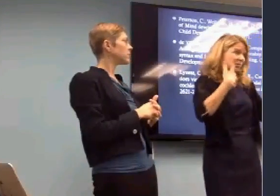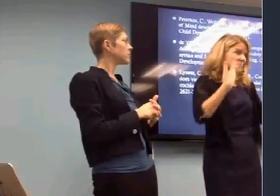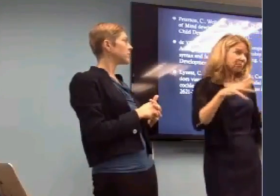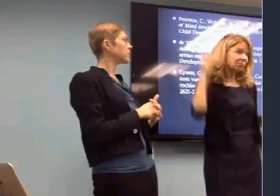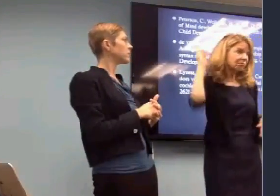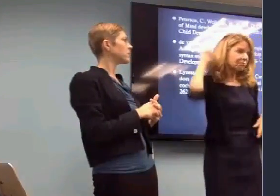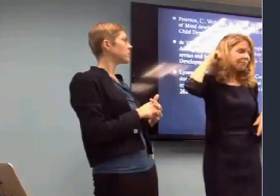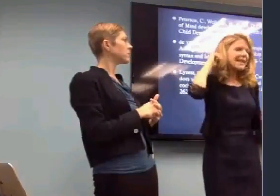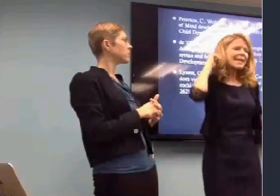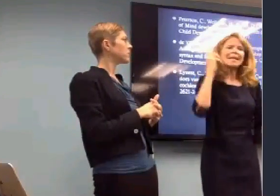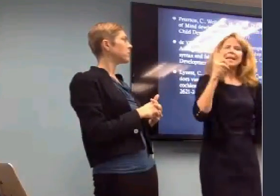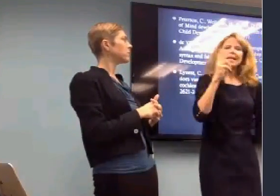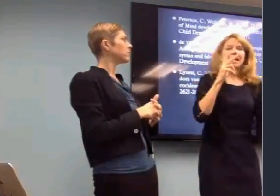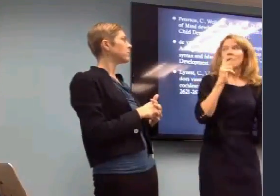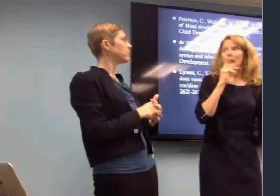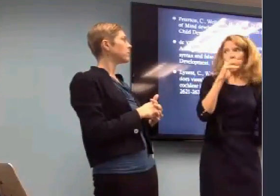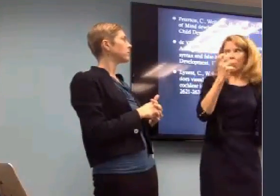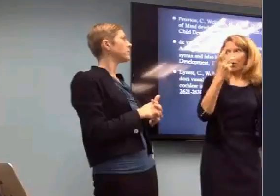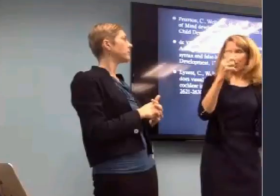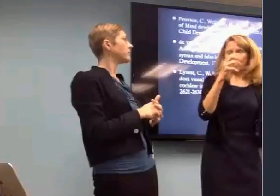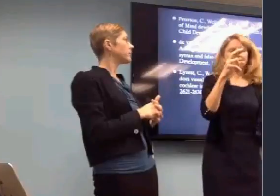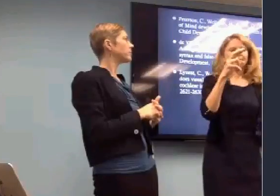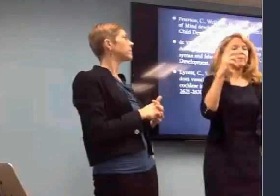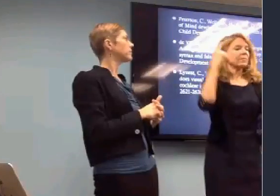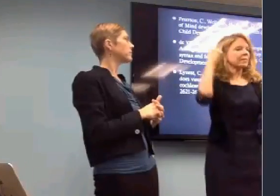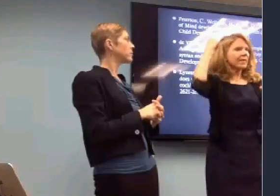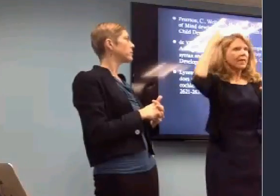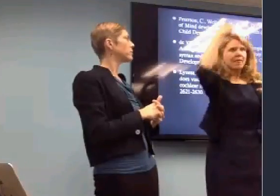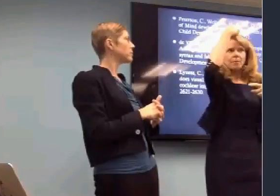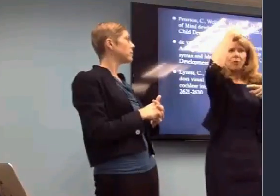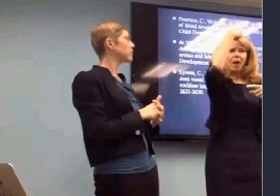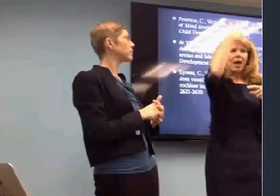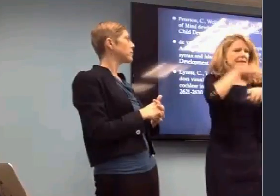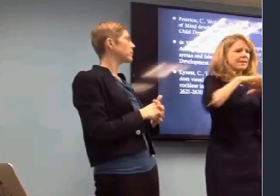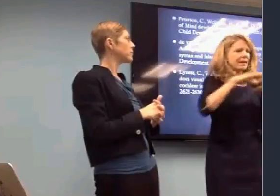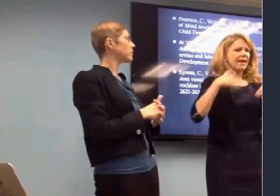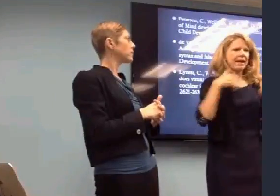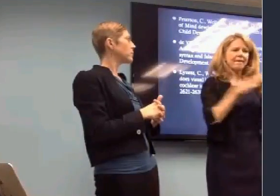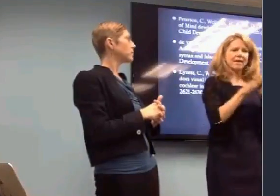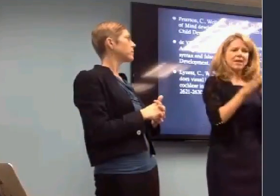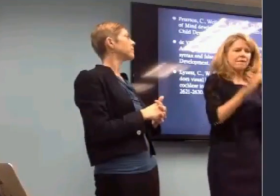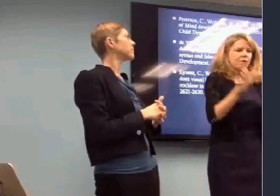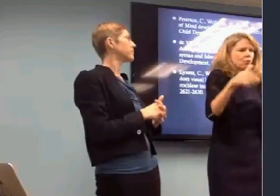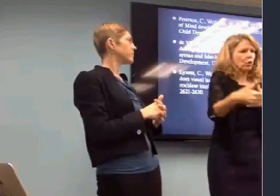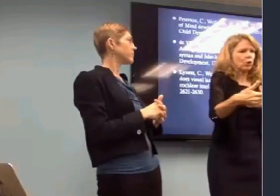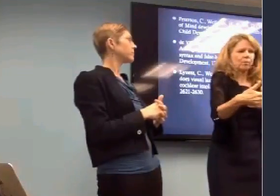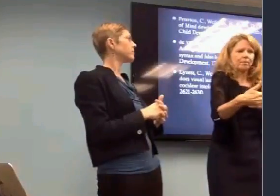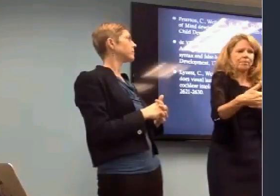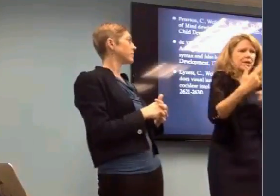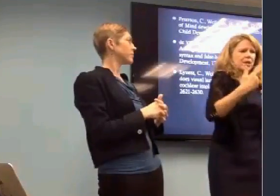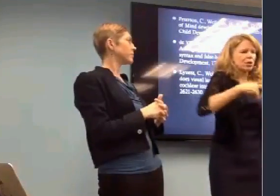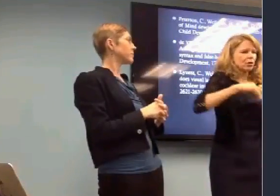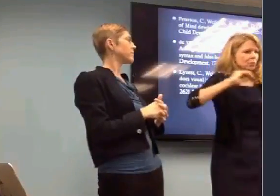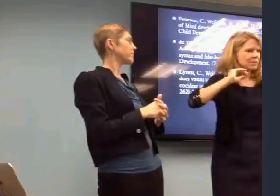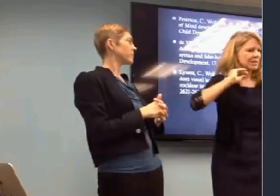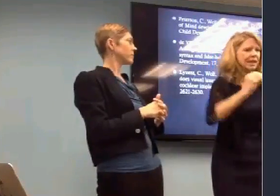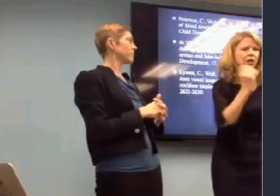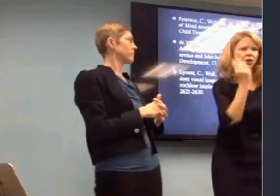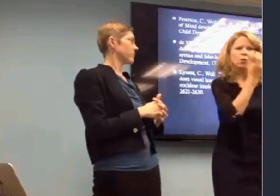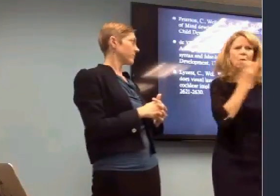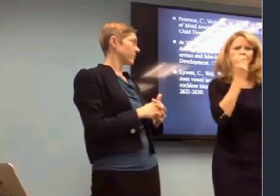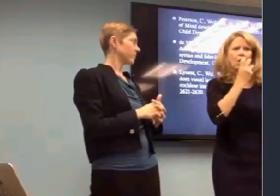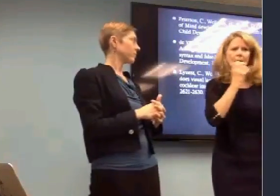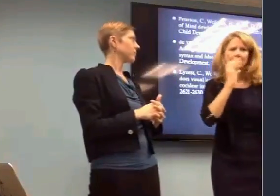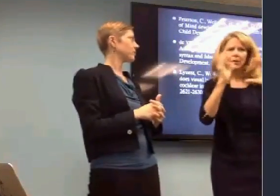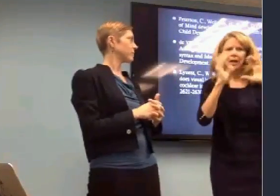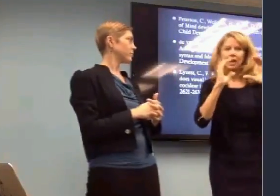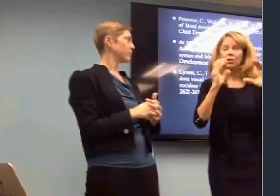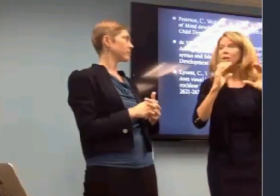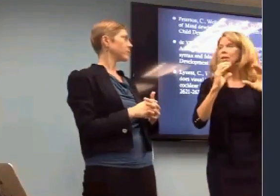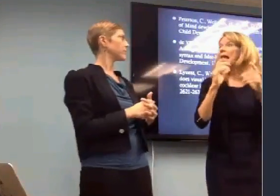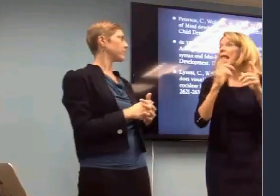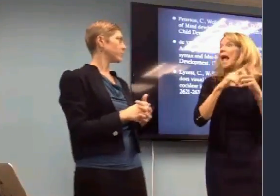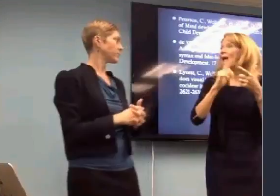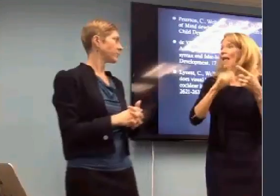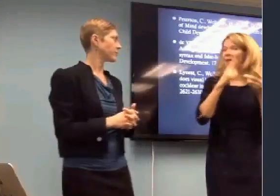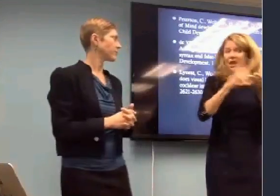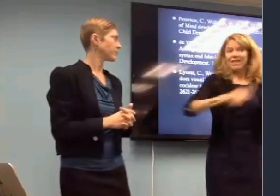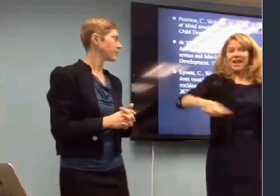room to teach the child oral communication. And then the next week I was fired by the mother for using sign language.